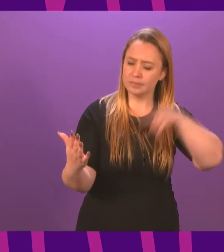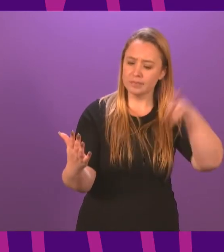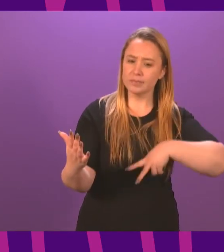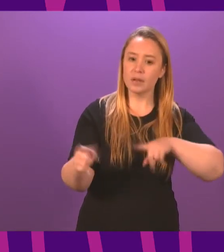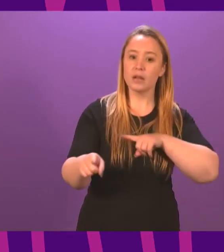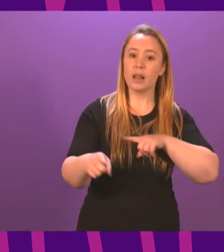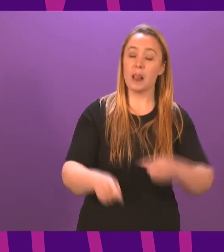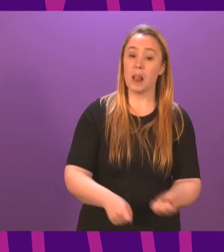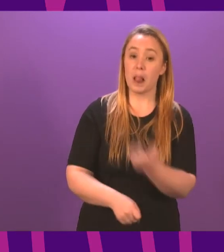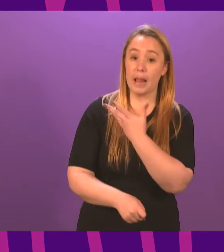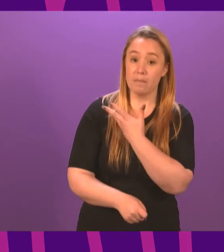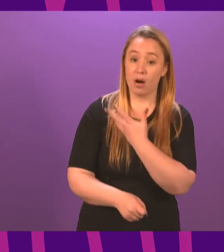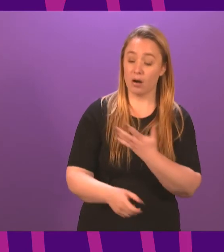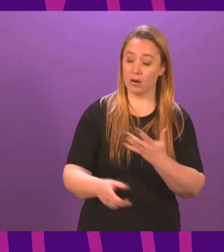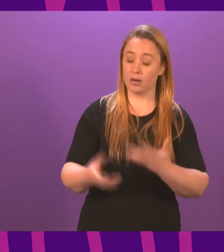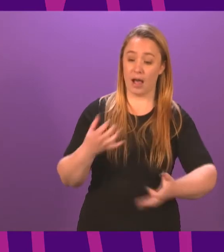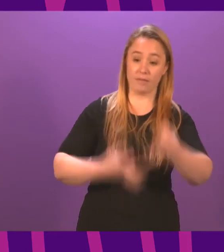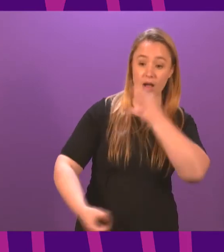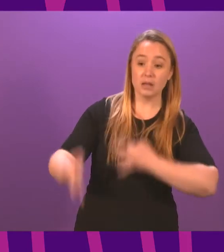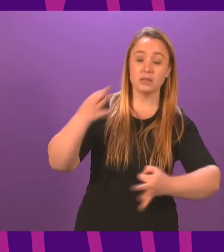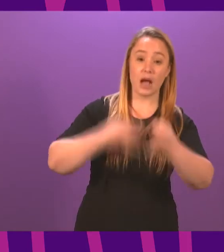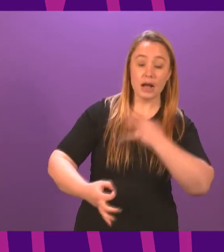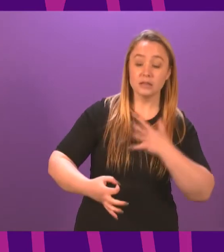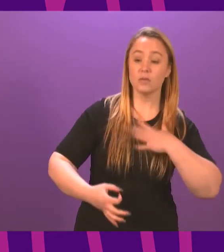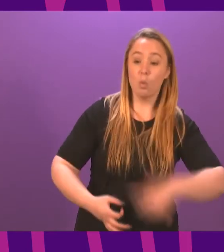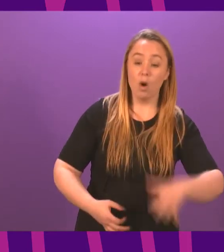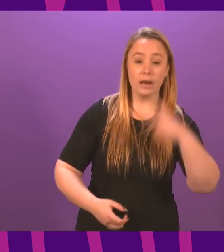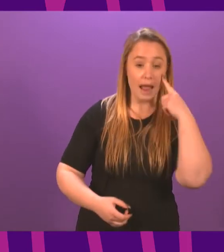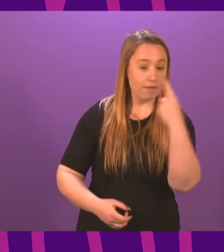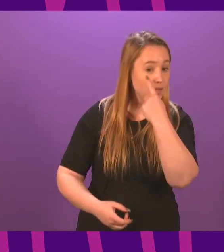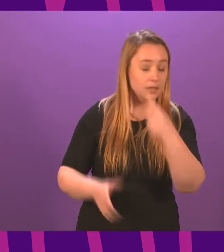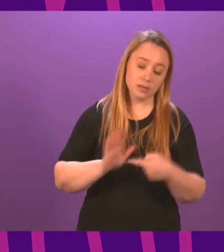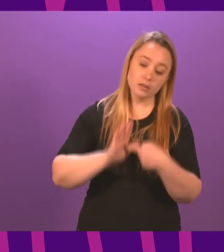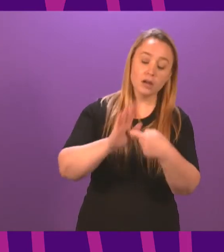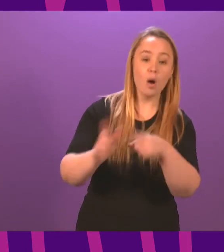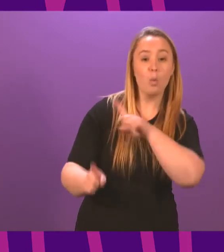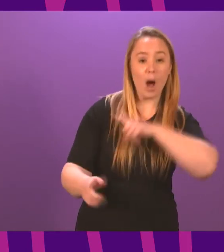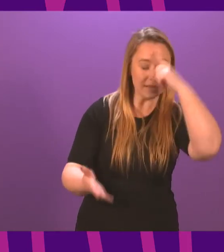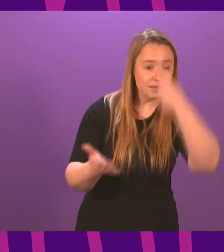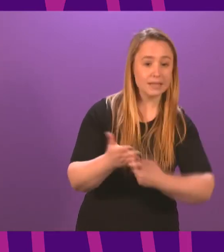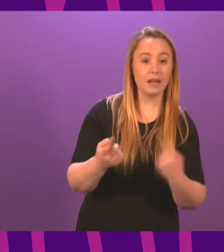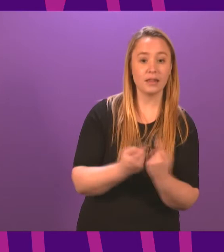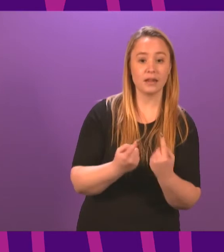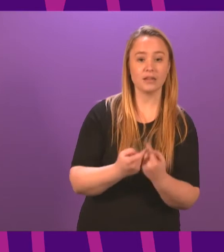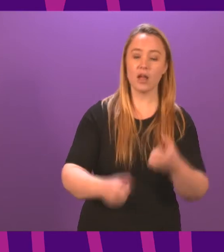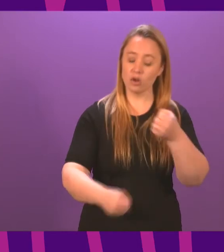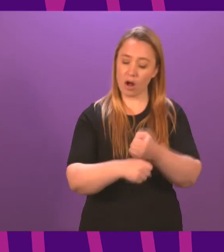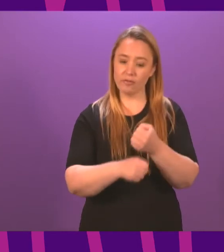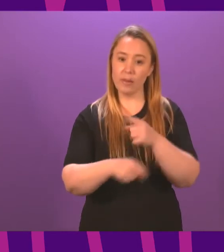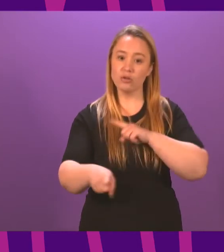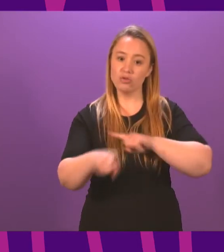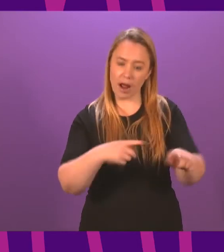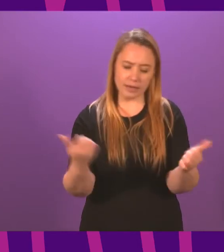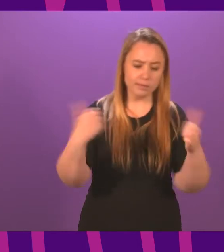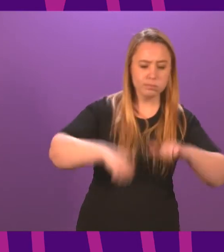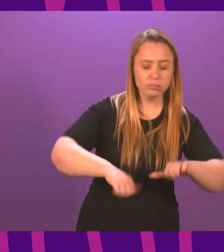population, Labour has continually asked for sight of a clear evidence base for these decisions. And when the Government started to try and tackle this before